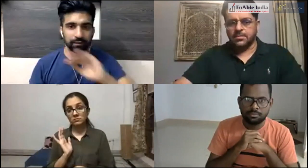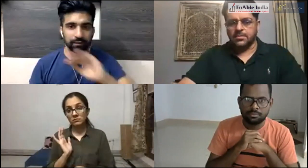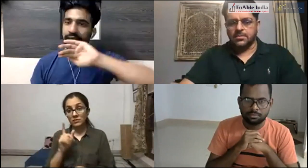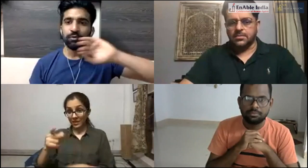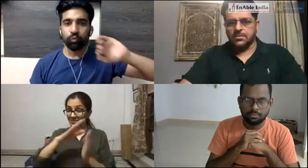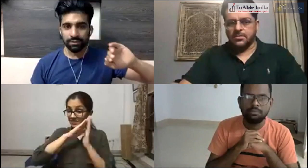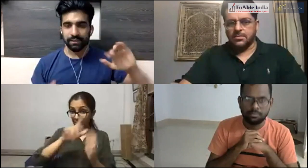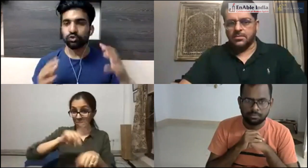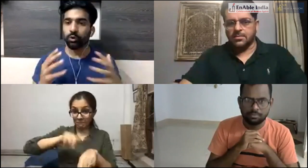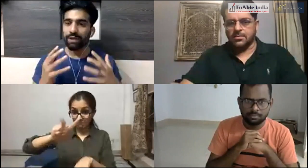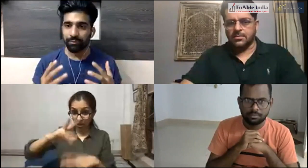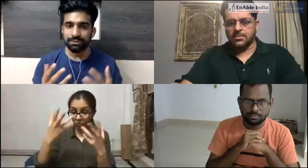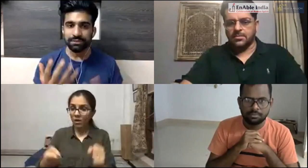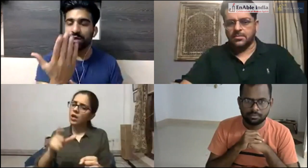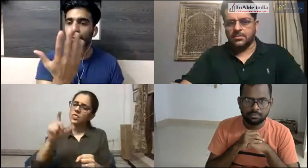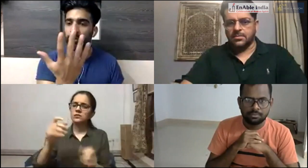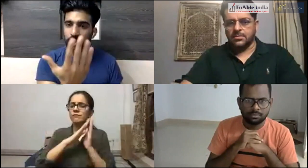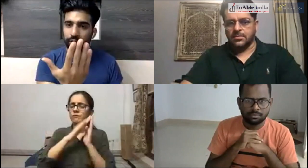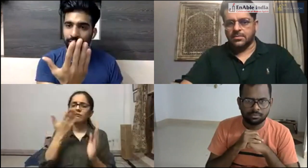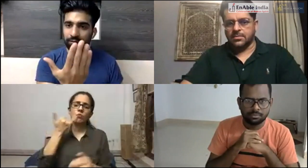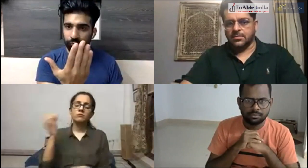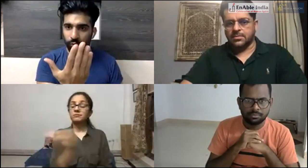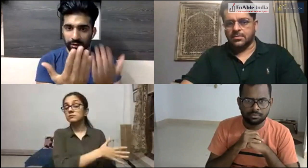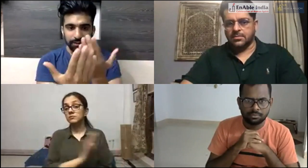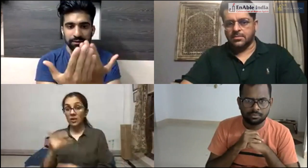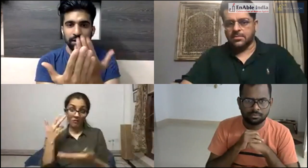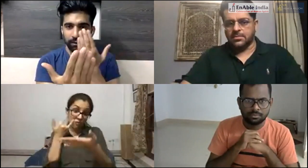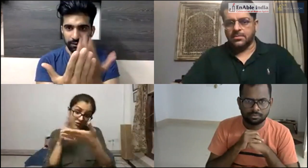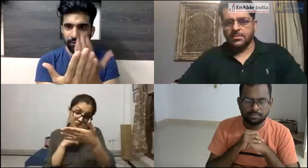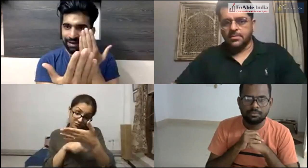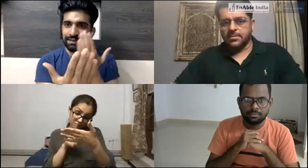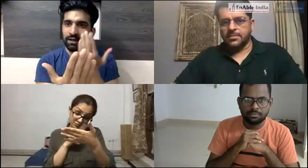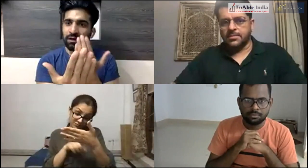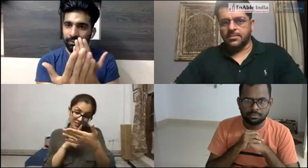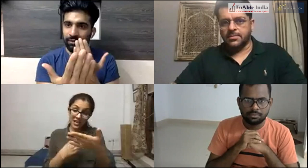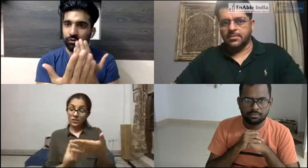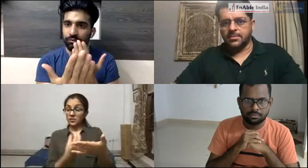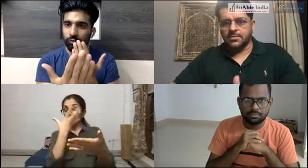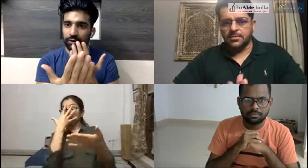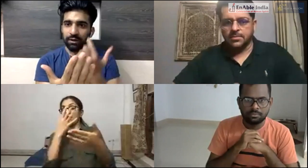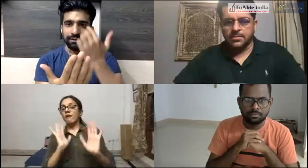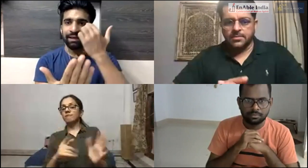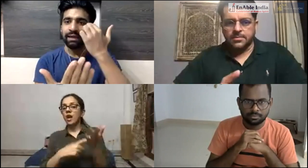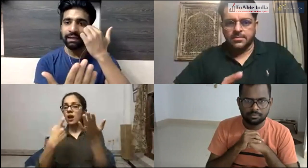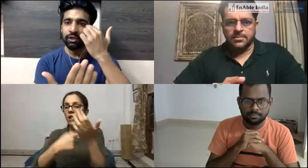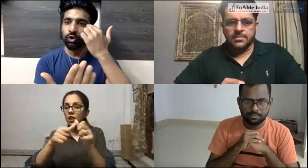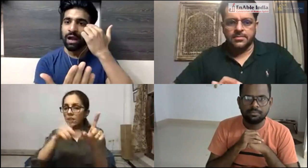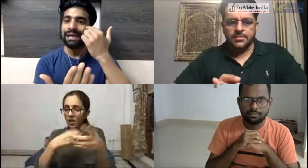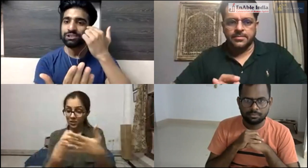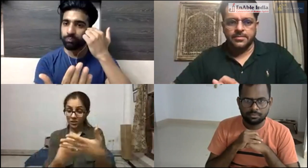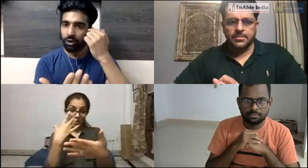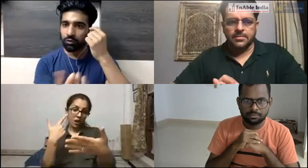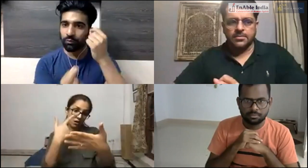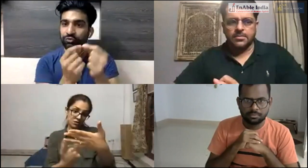10:30, keep your phone aside. So what happens is, when you're looking at the phone, the rays that are coming from the phone, they are hitting your